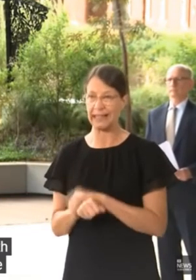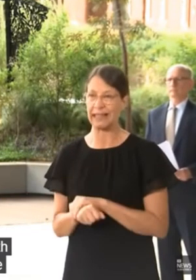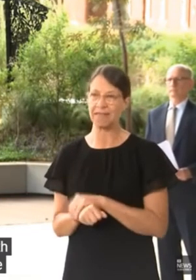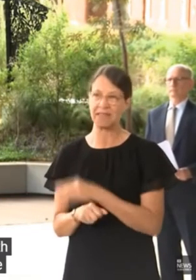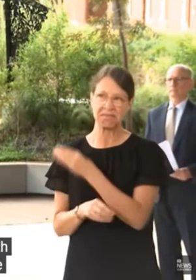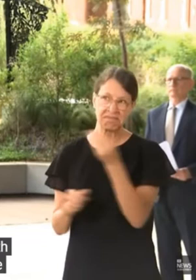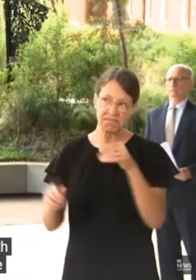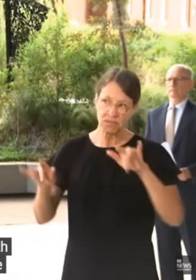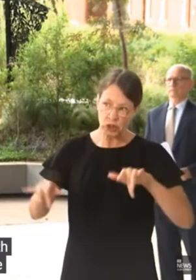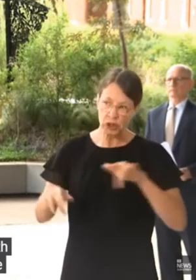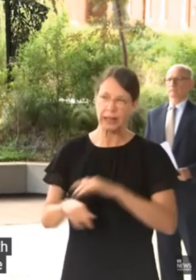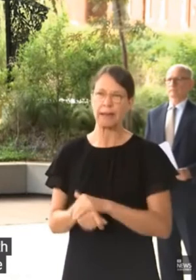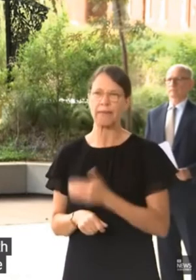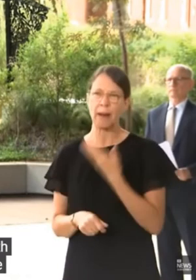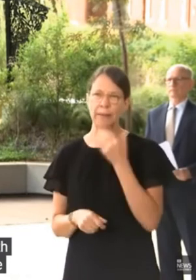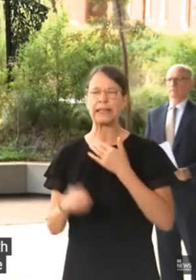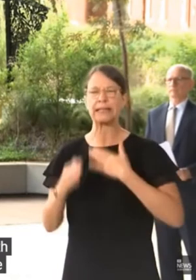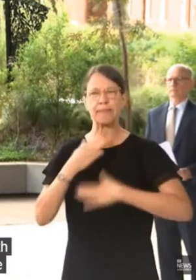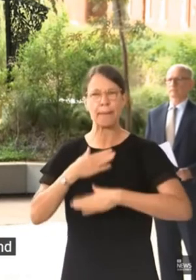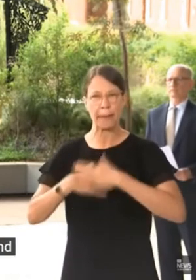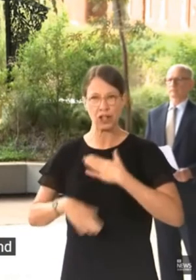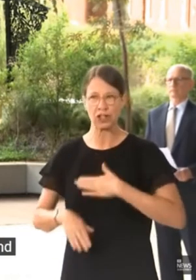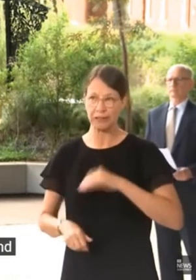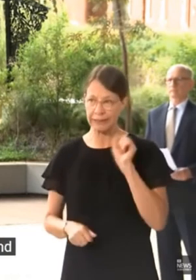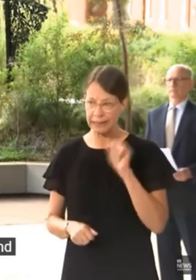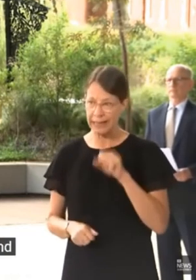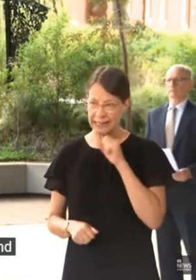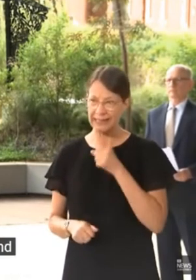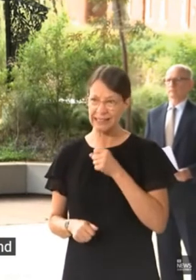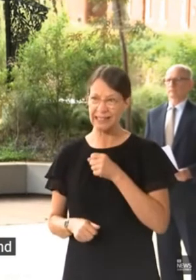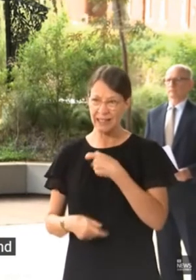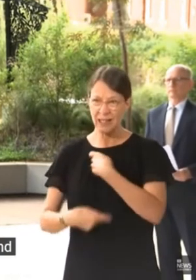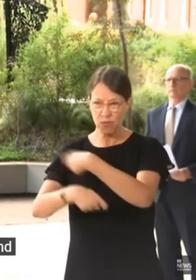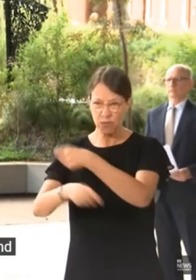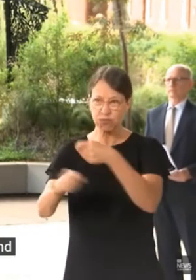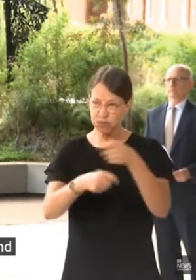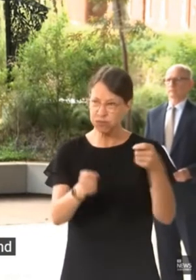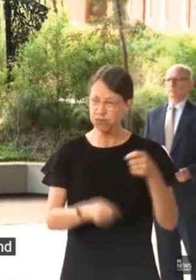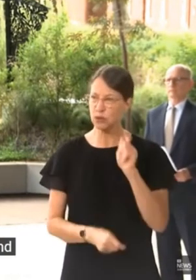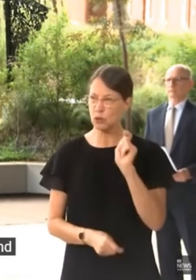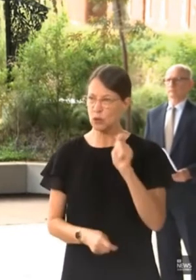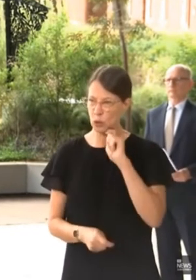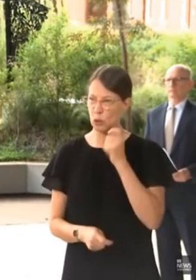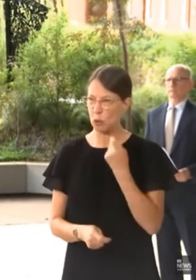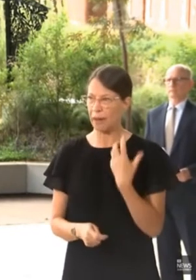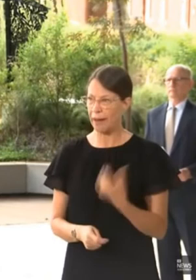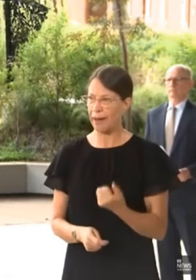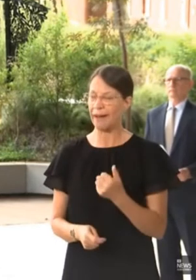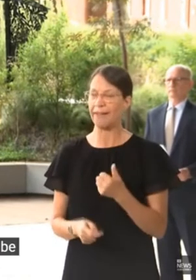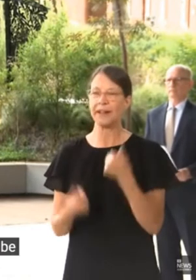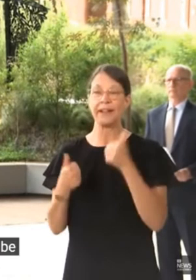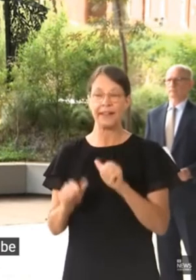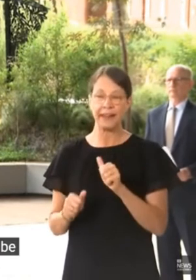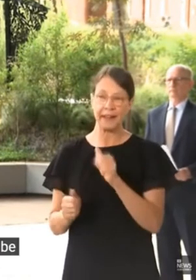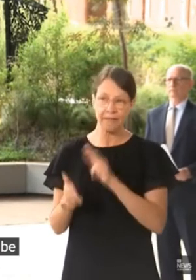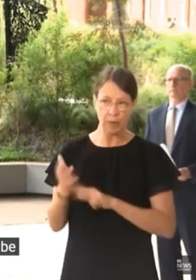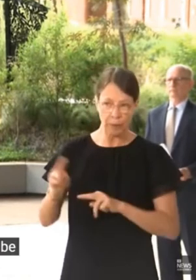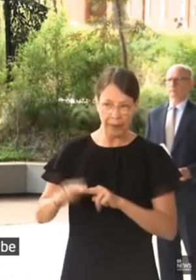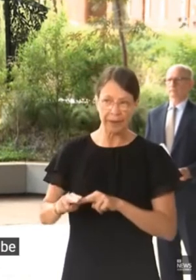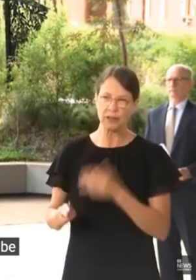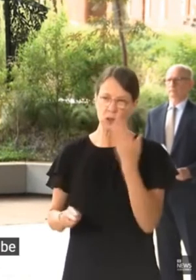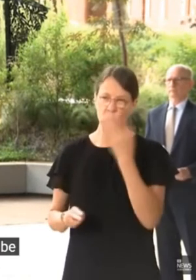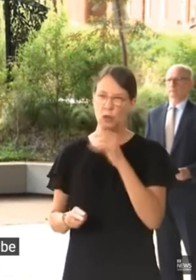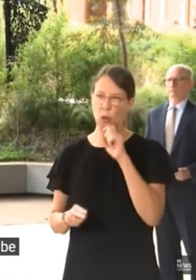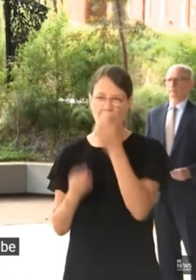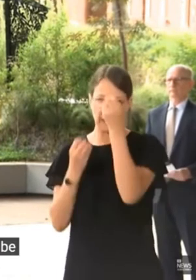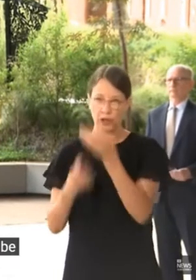schools and parents to be patient. The kits are on their way, and your school will be in contact with you for when you can pick them up. This